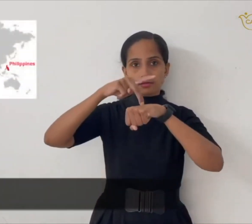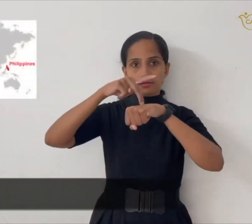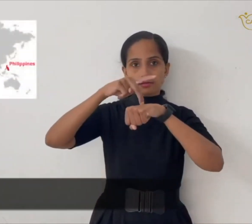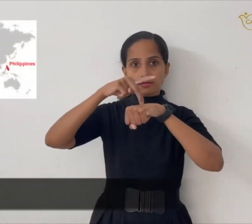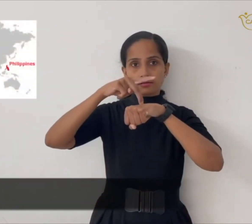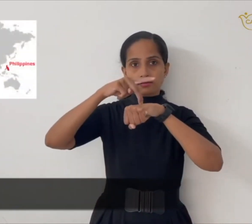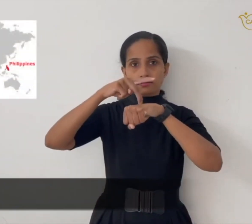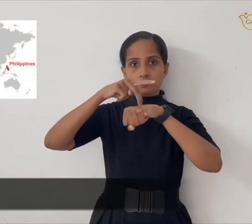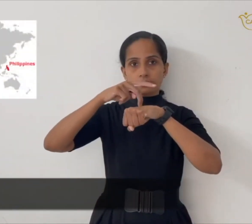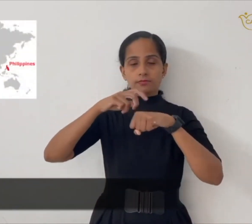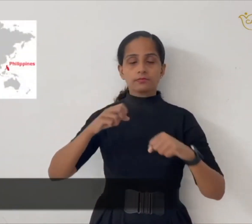Philippines,